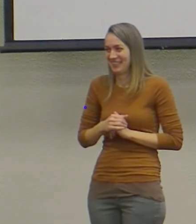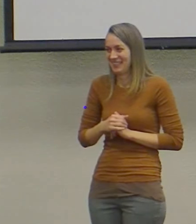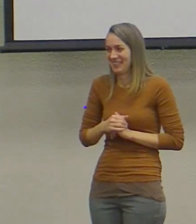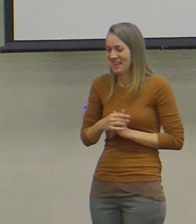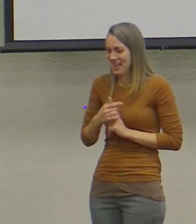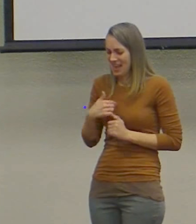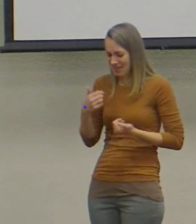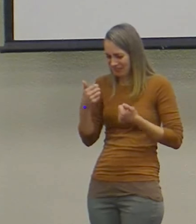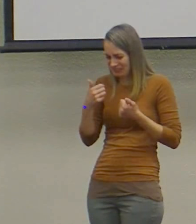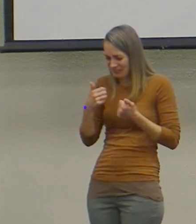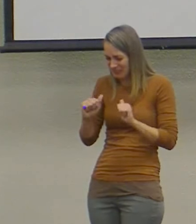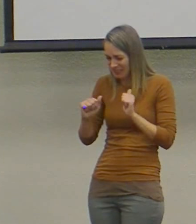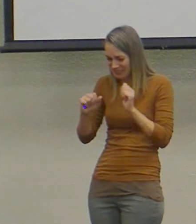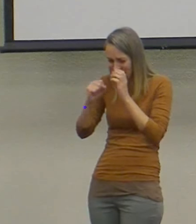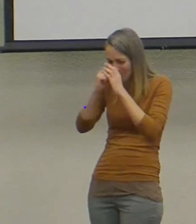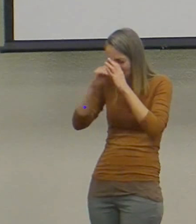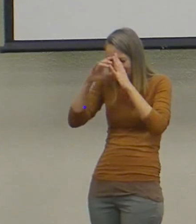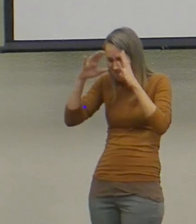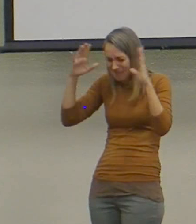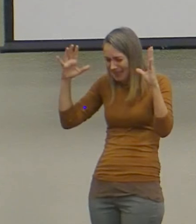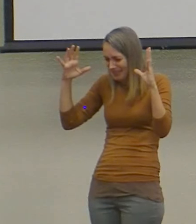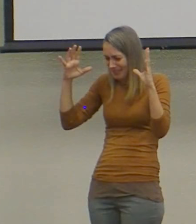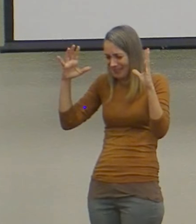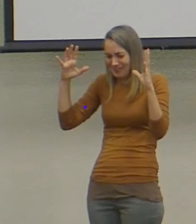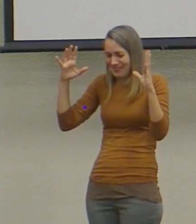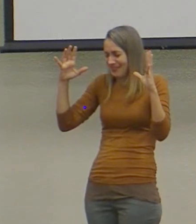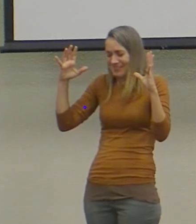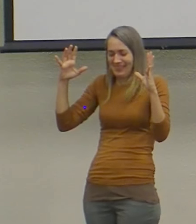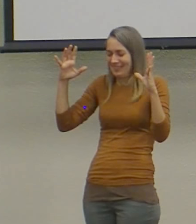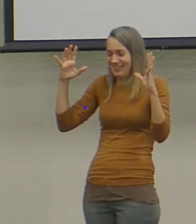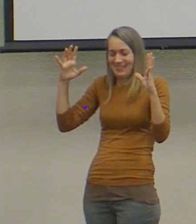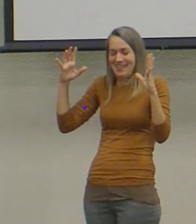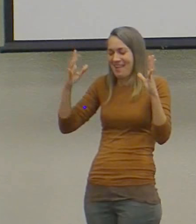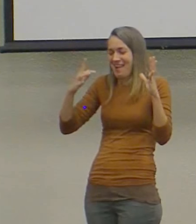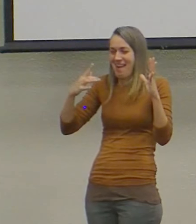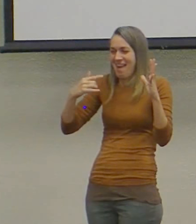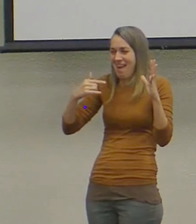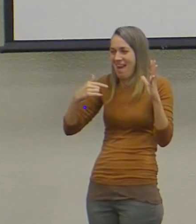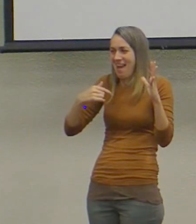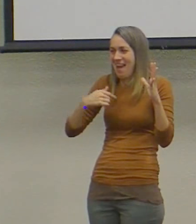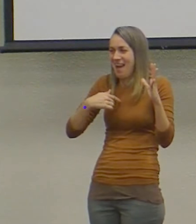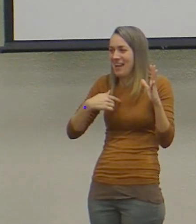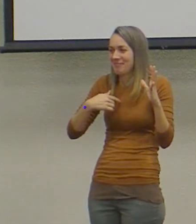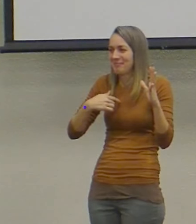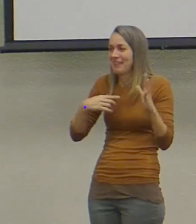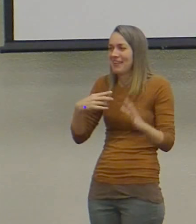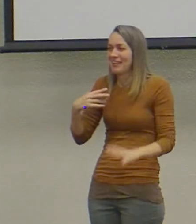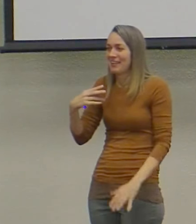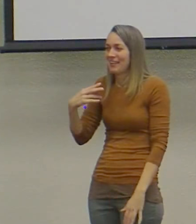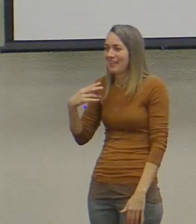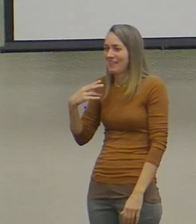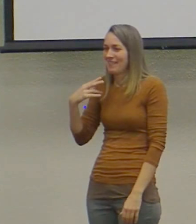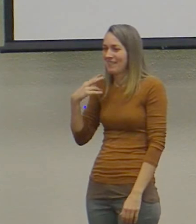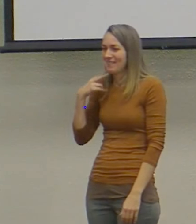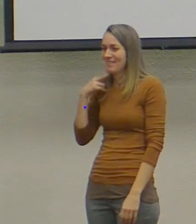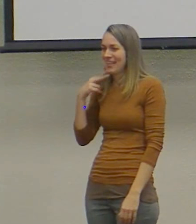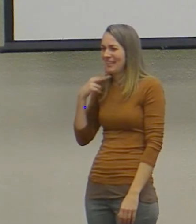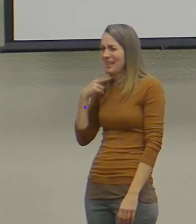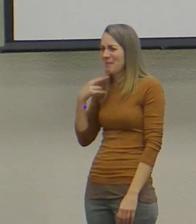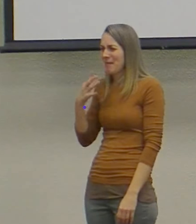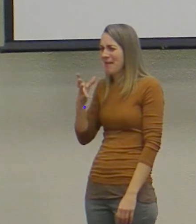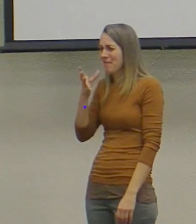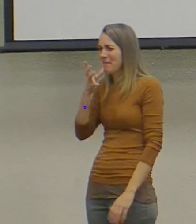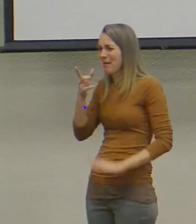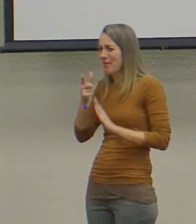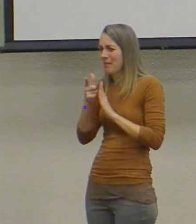I've tried to picture, I play this out in my mind because I am the victim of a mother-in-law strategy, so I understand this